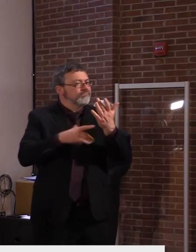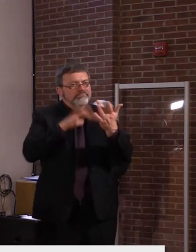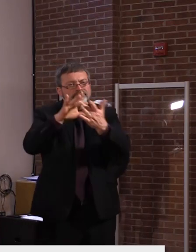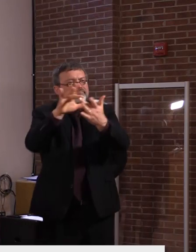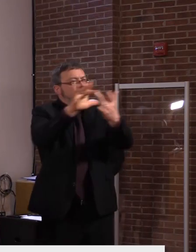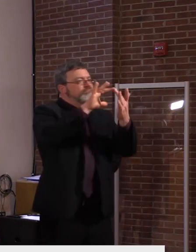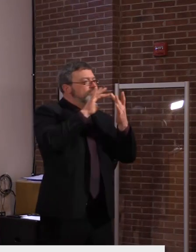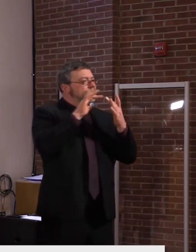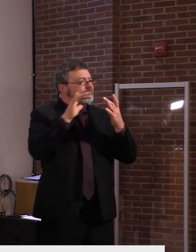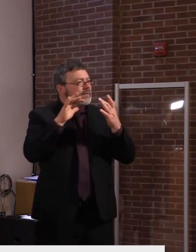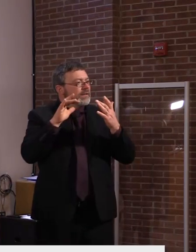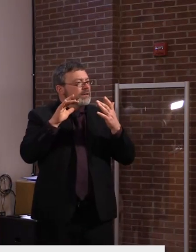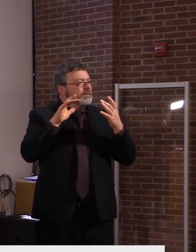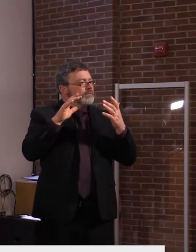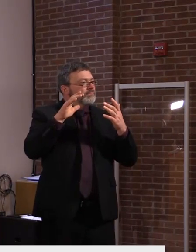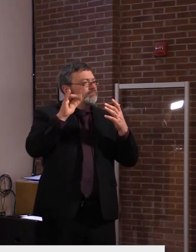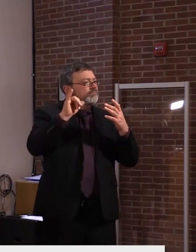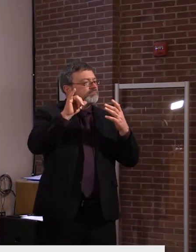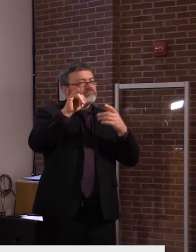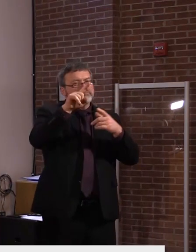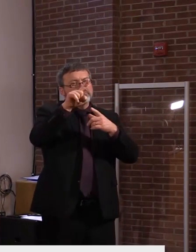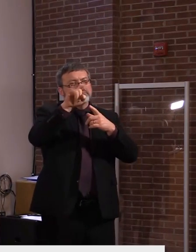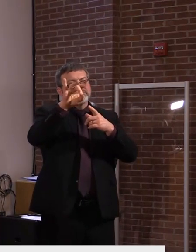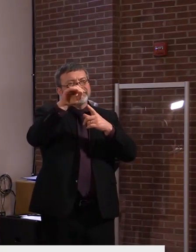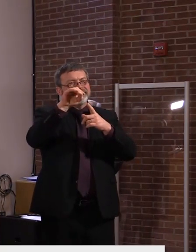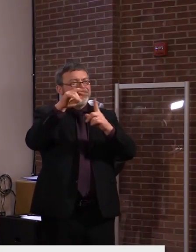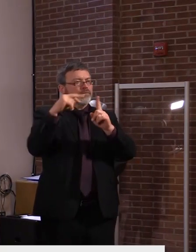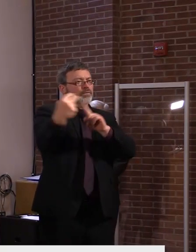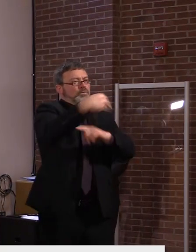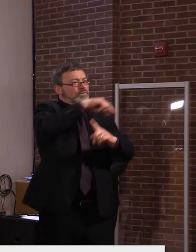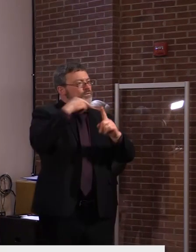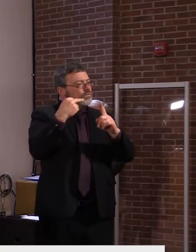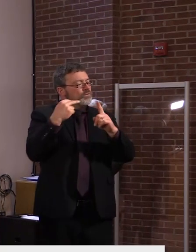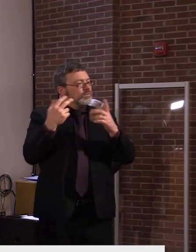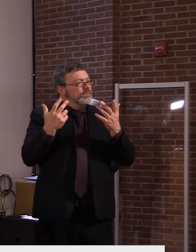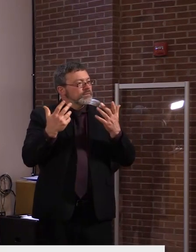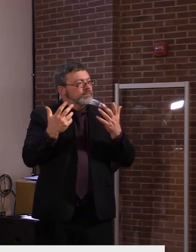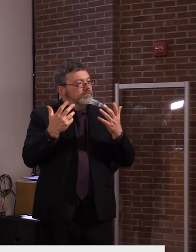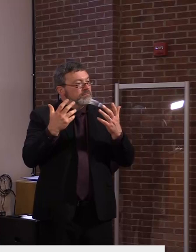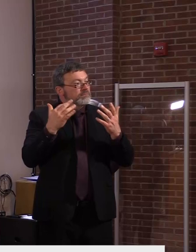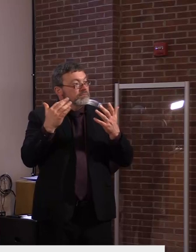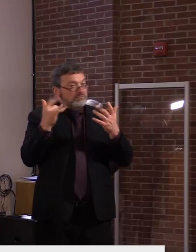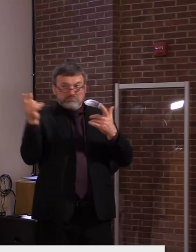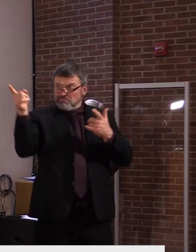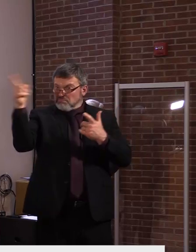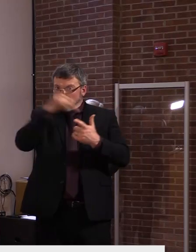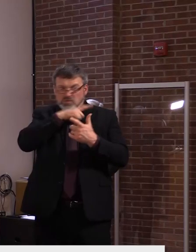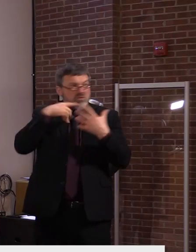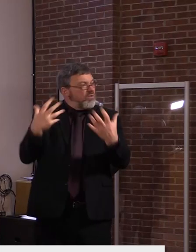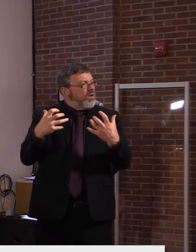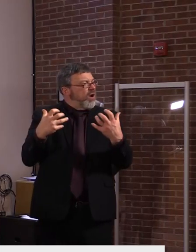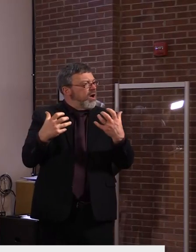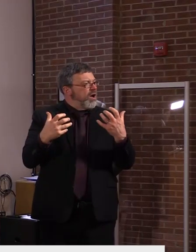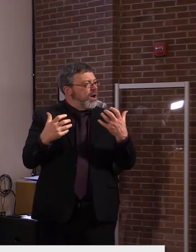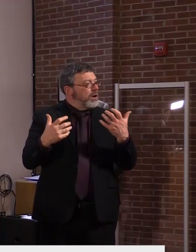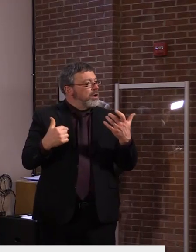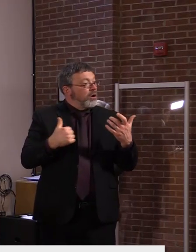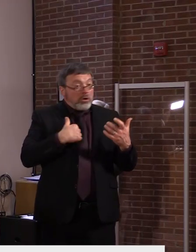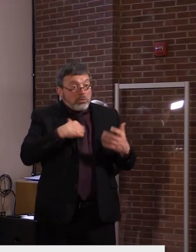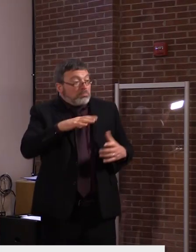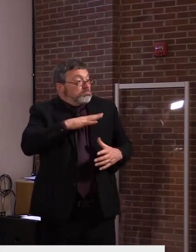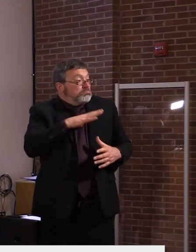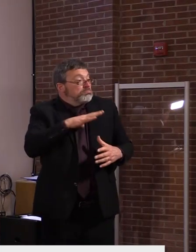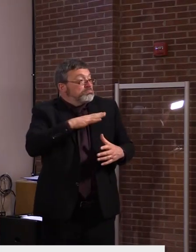one interview that said that they wanted this, and that sparked my interest and thought that's when